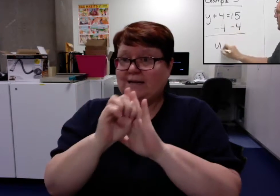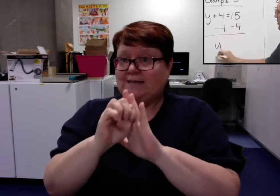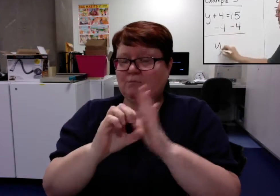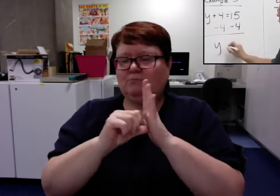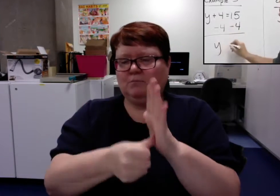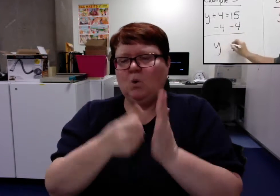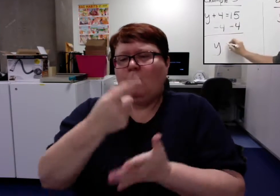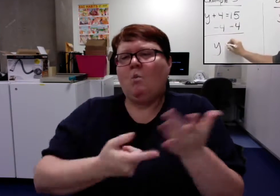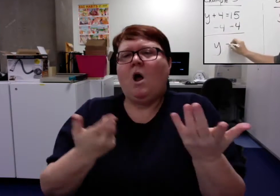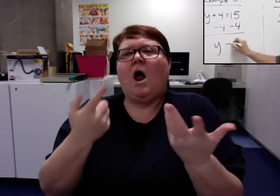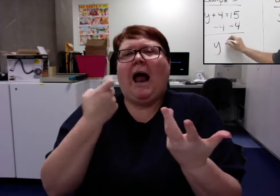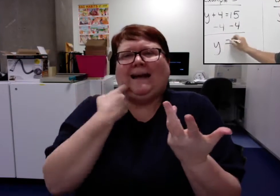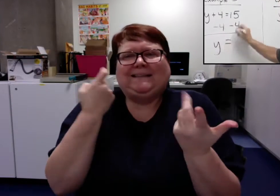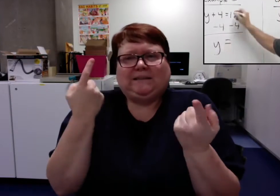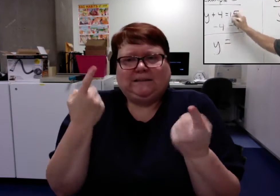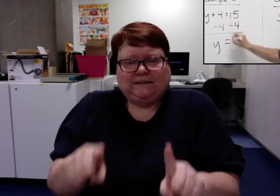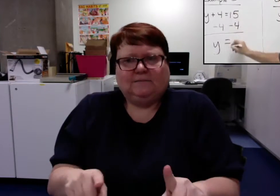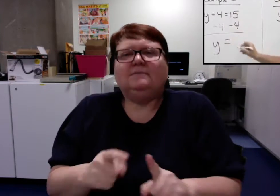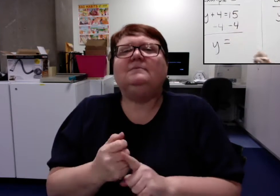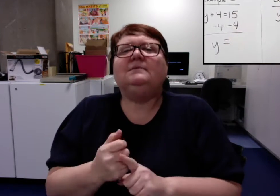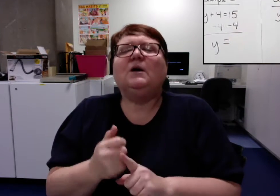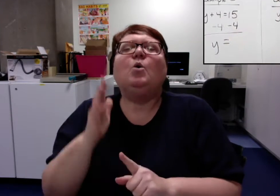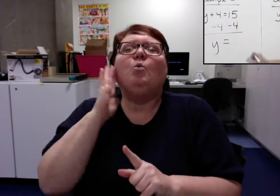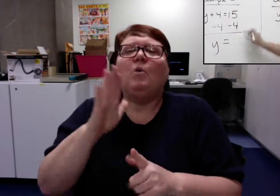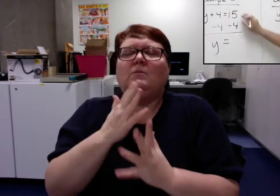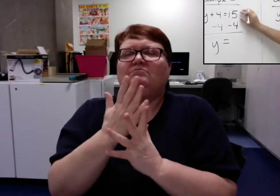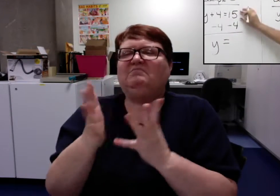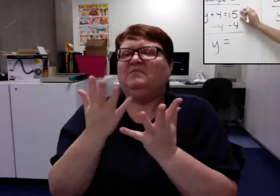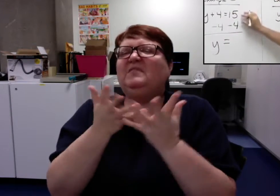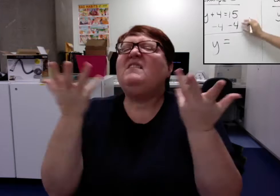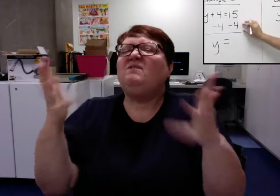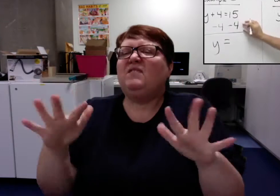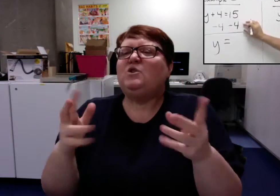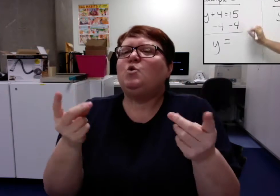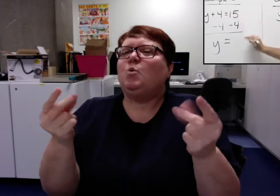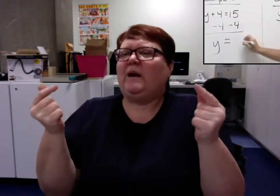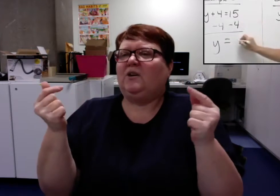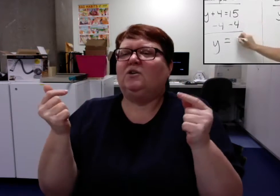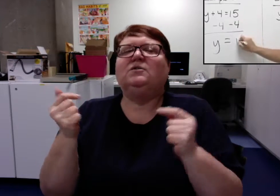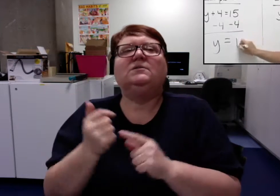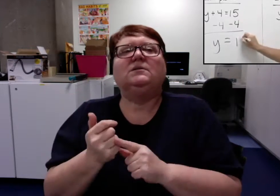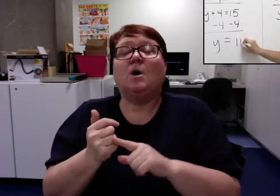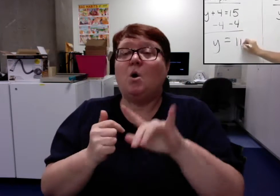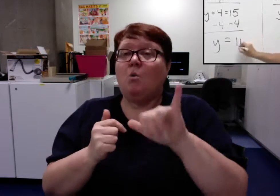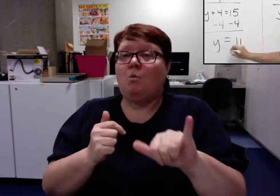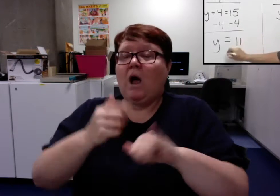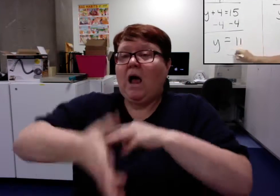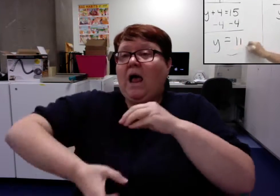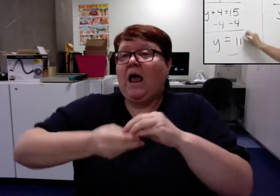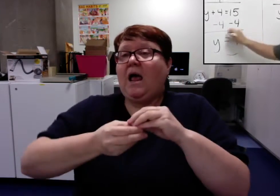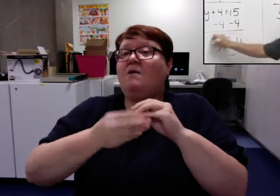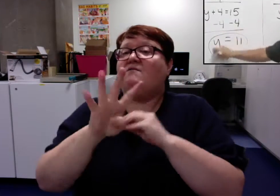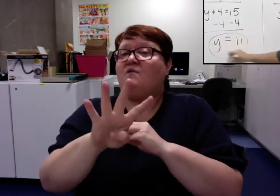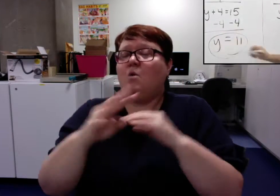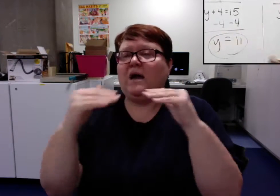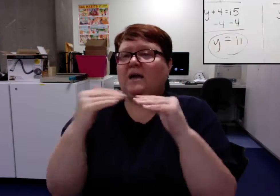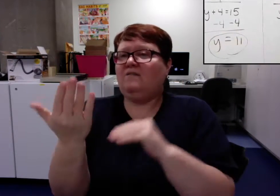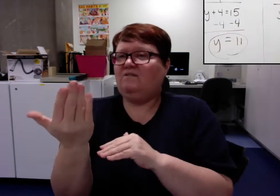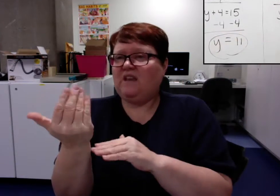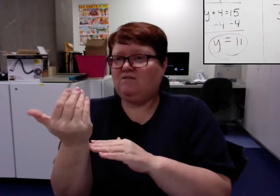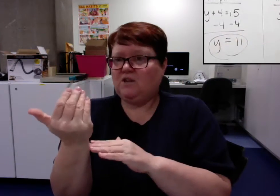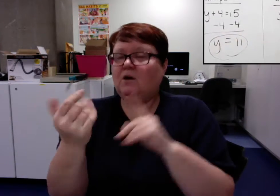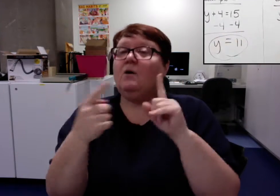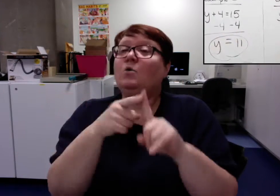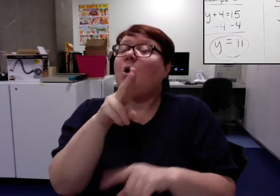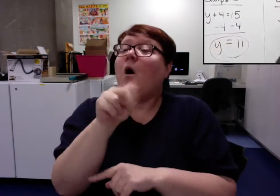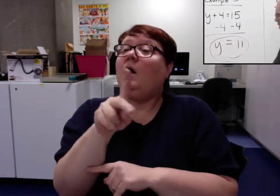That leaves me with y. Equal sign comes down. 15 minus 4 is 11. Y